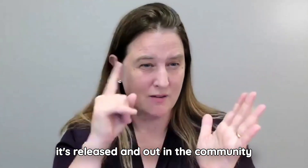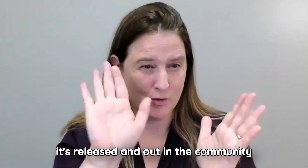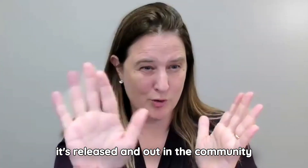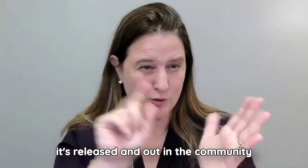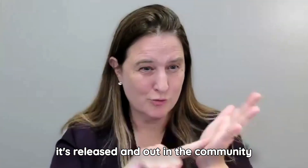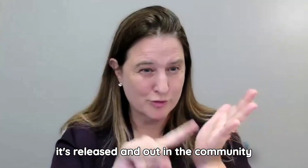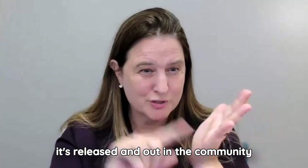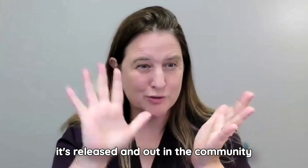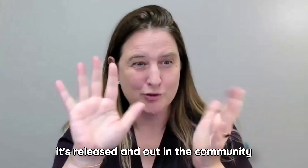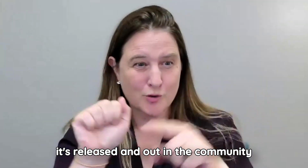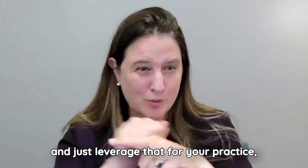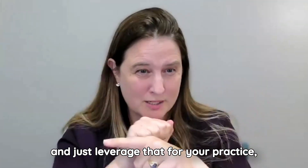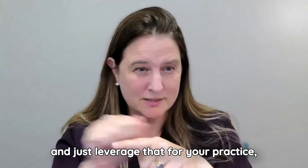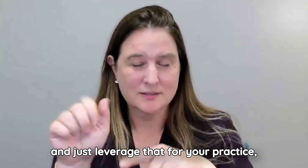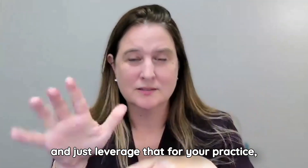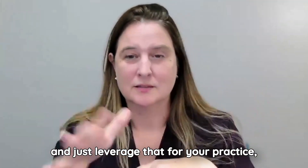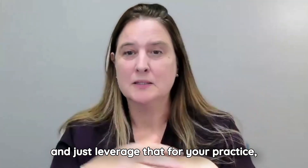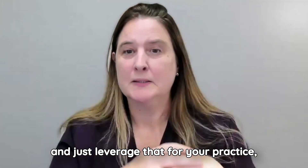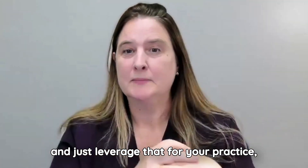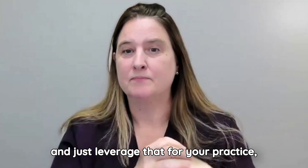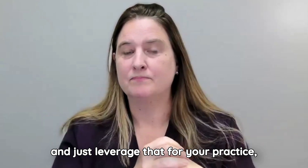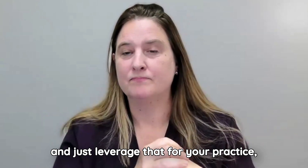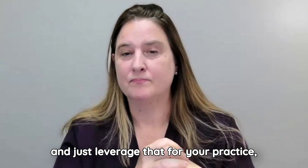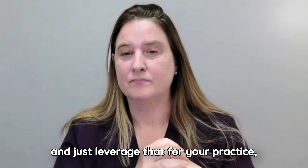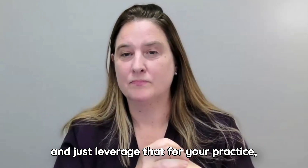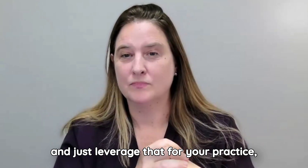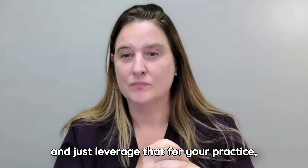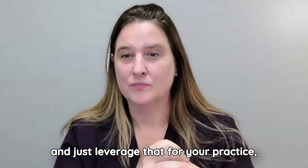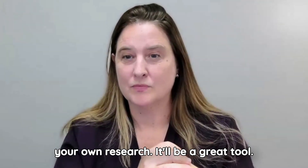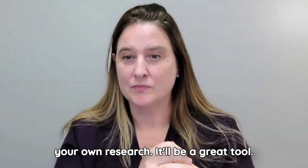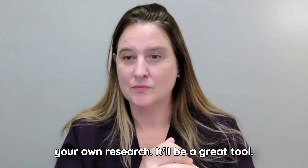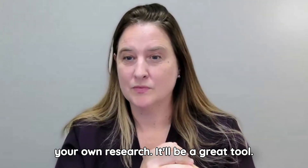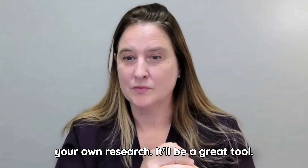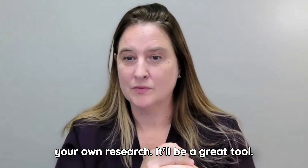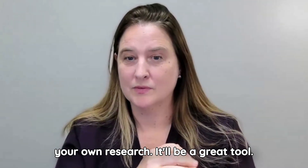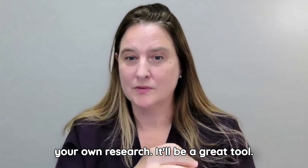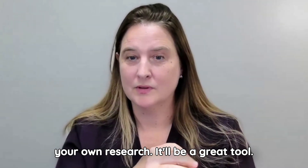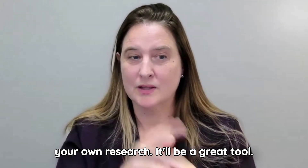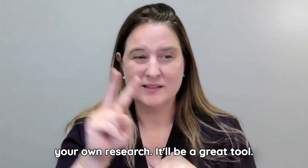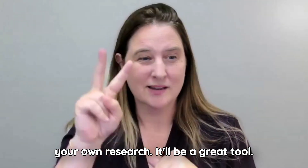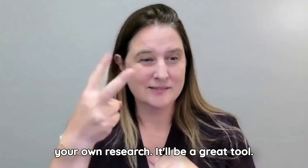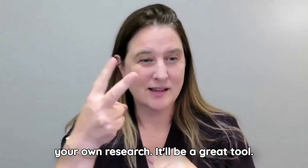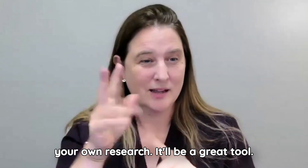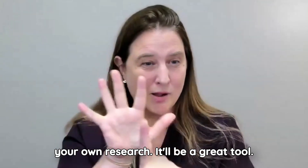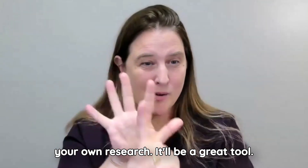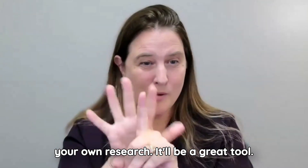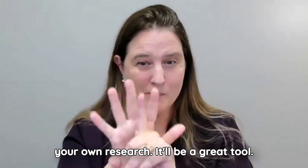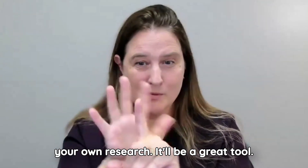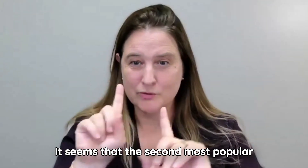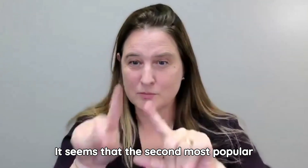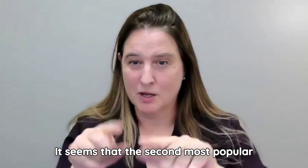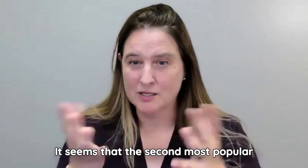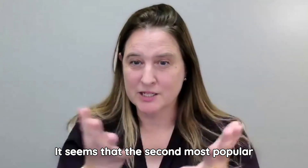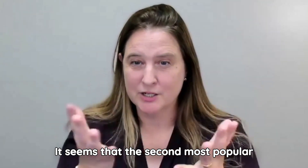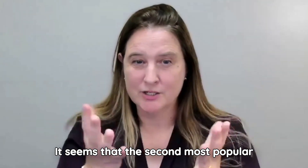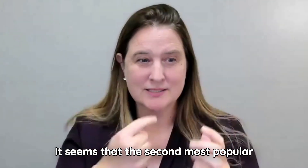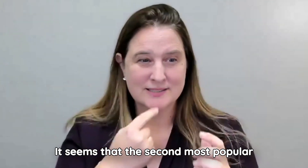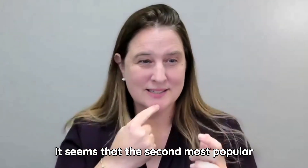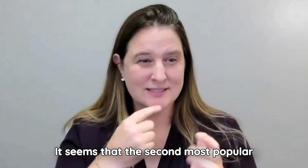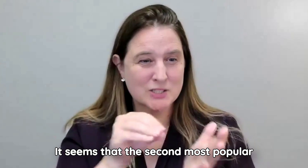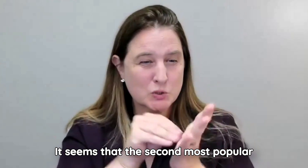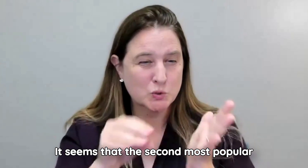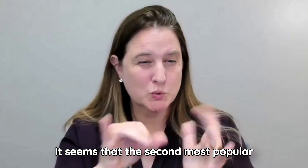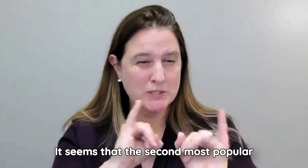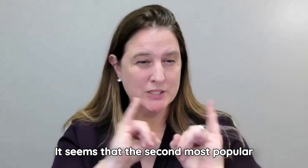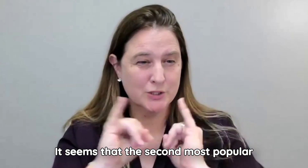the community and just leverage that for your practice, your own research. It'll be a great tool. It seems that the second